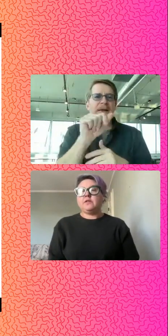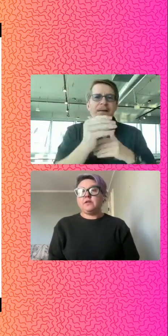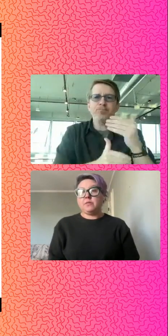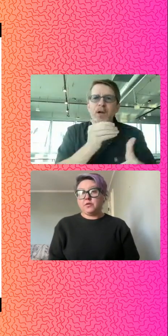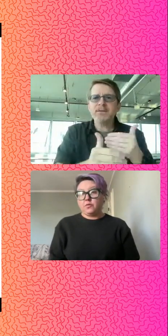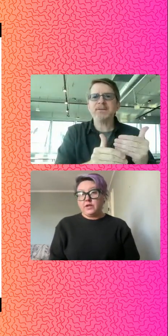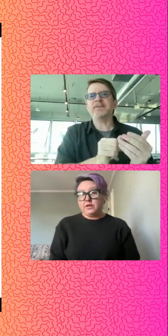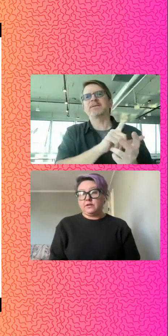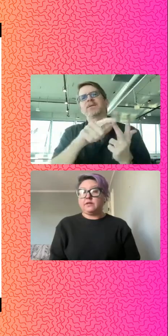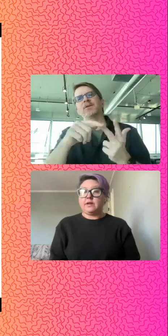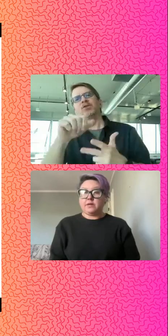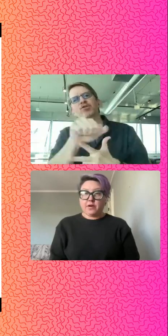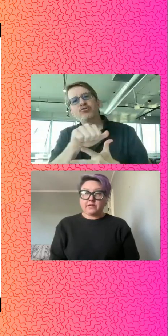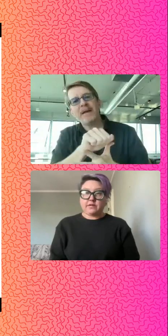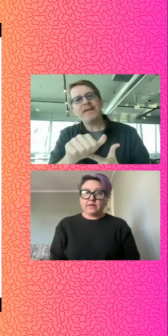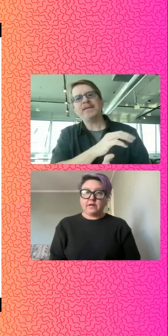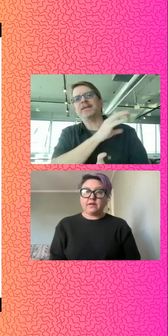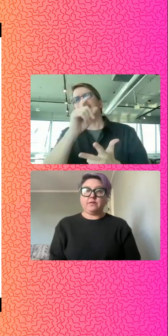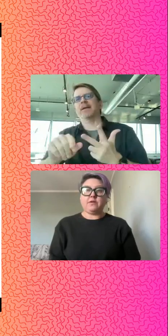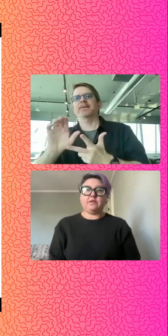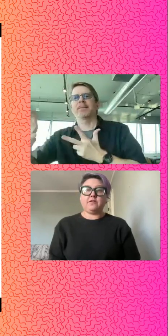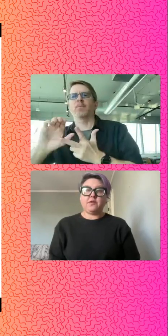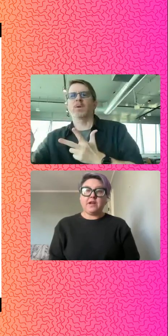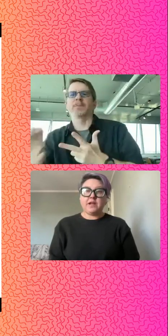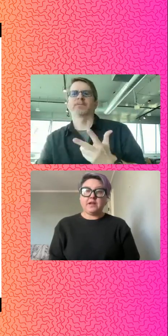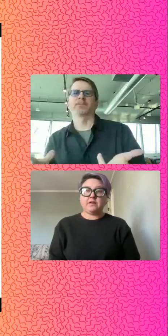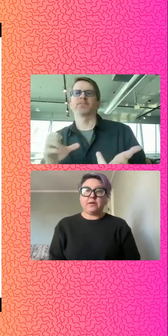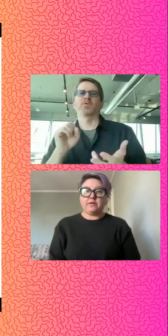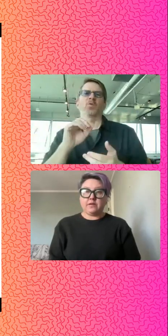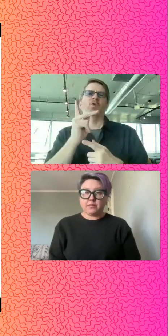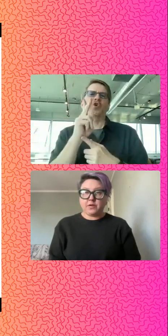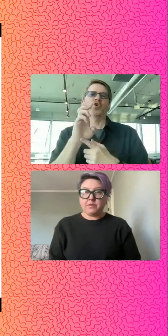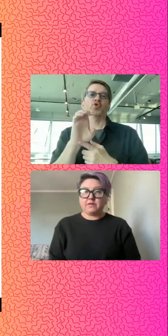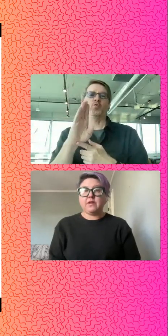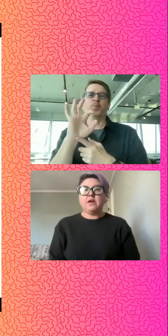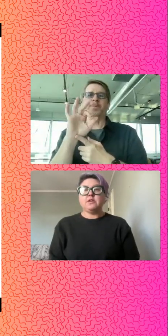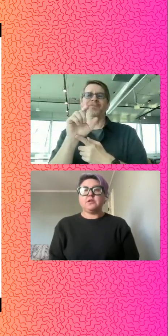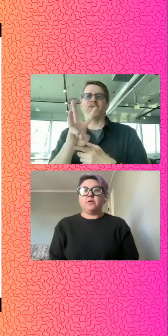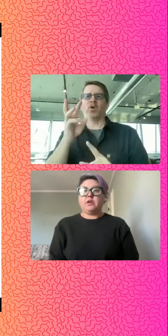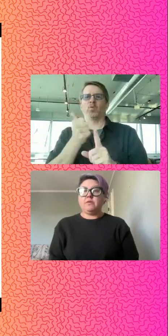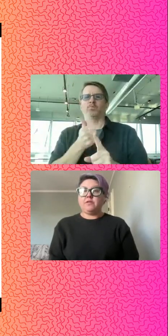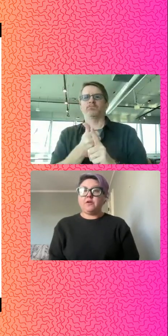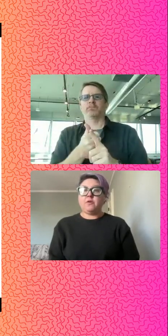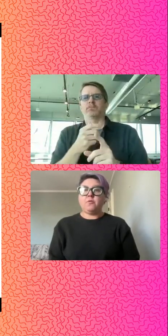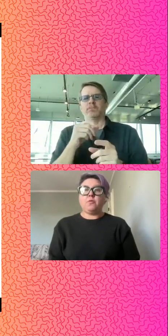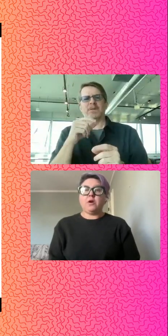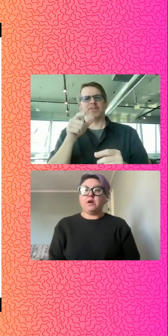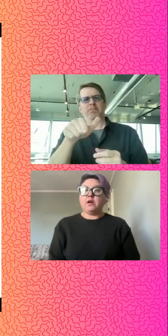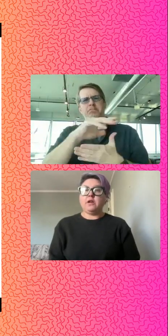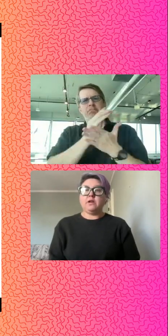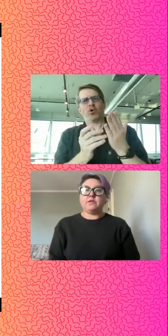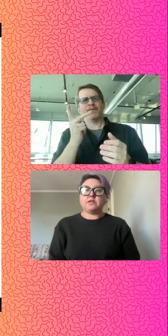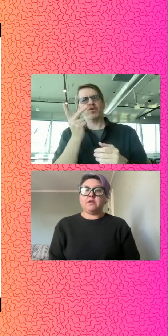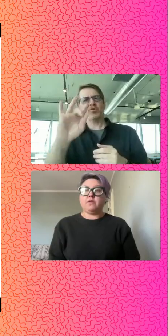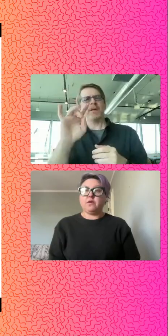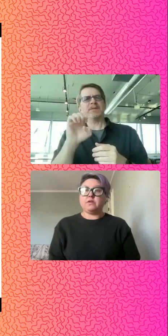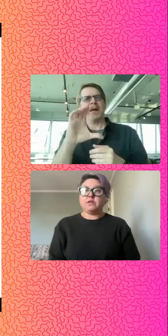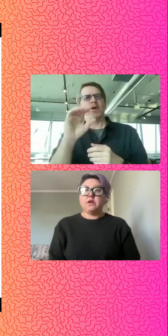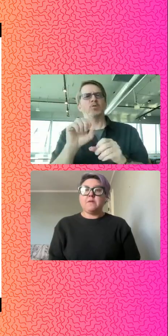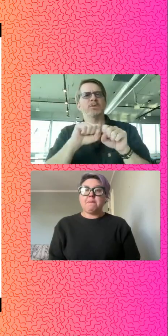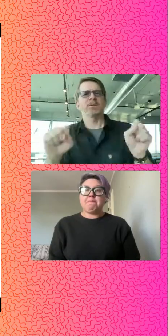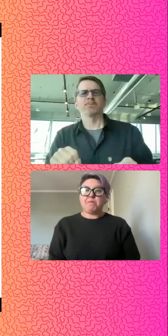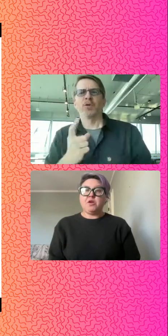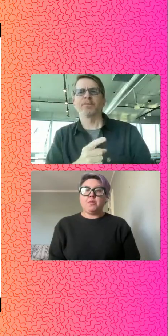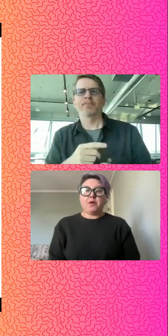to transition between the data processing as well as the training as well as the deployments. So Kubeflow, in and of itself,